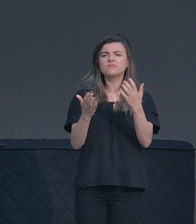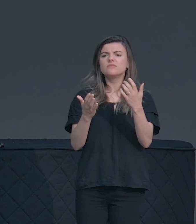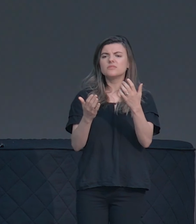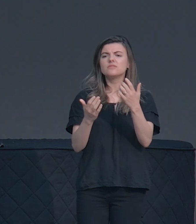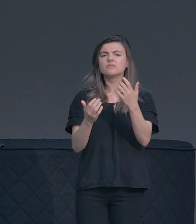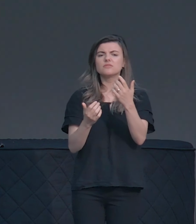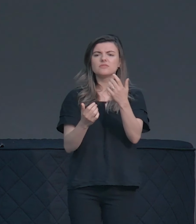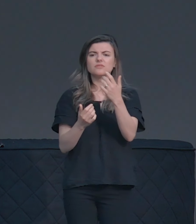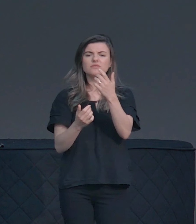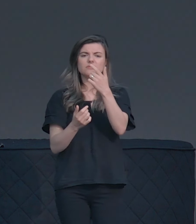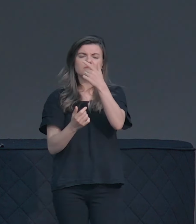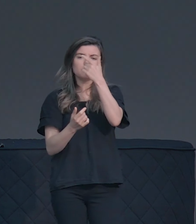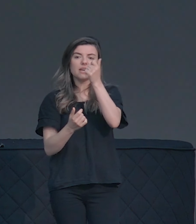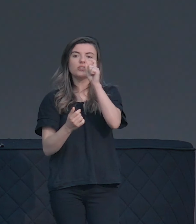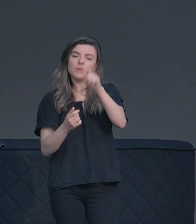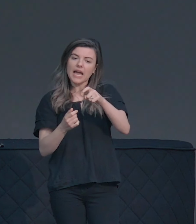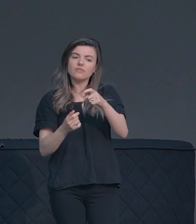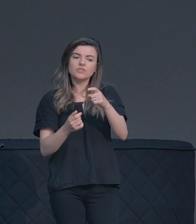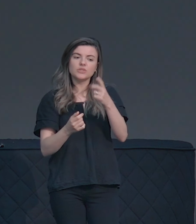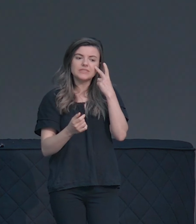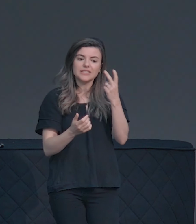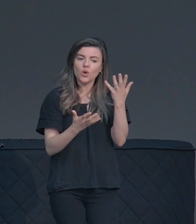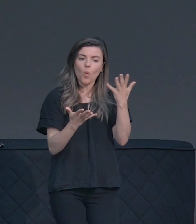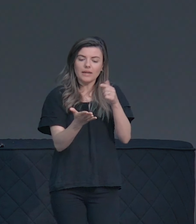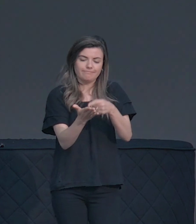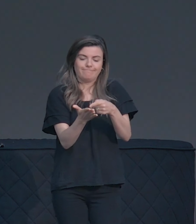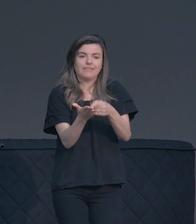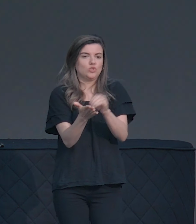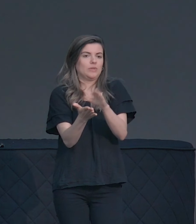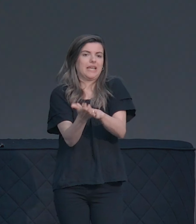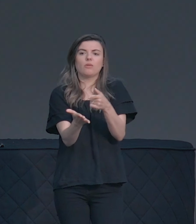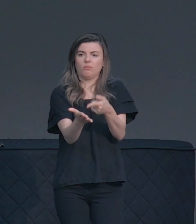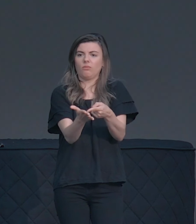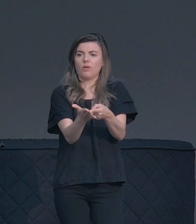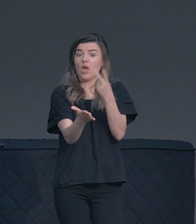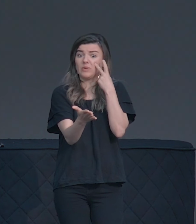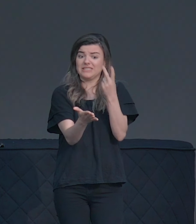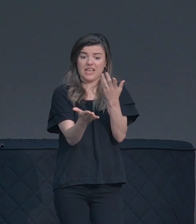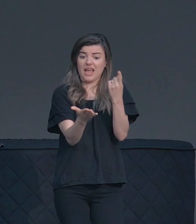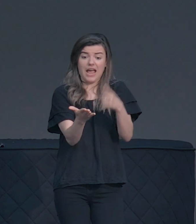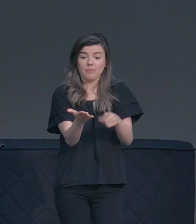Because we have to deal with what has been given to us. And what we see happening is that